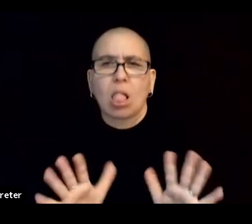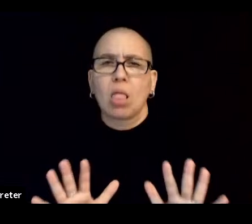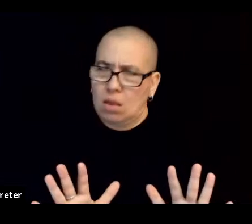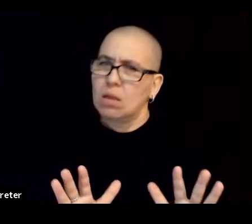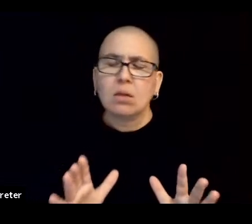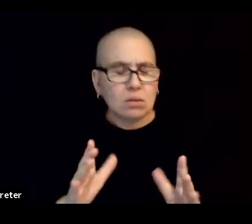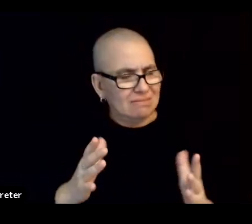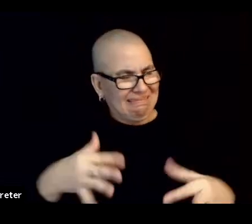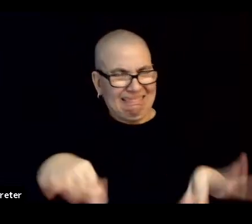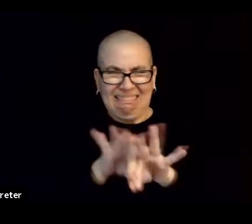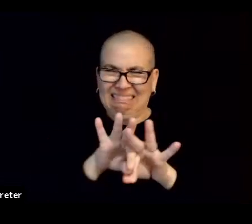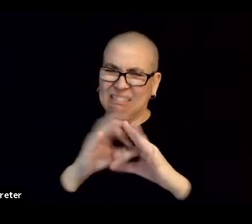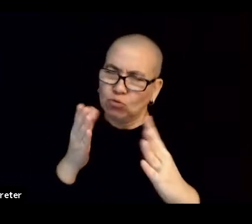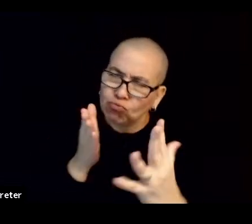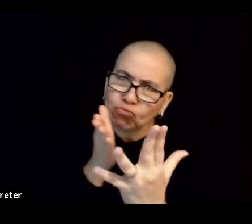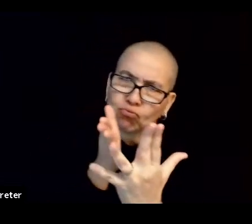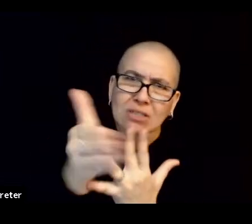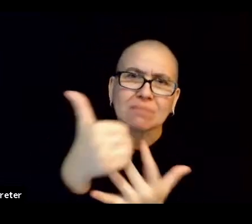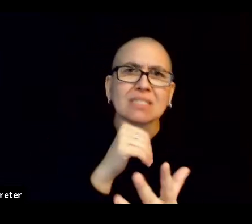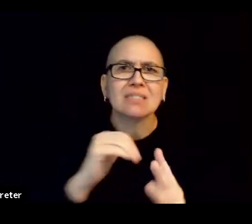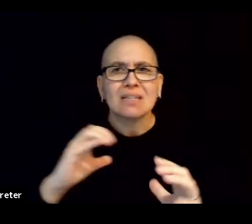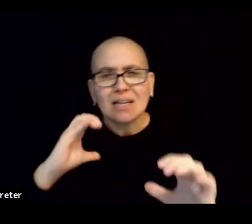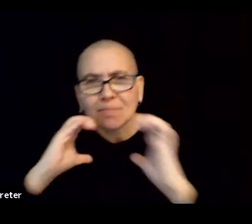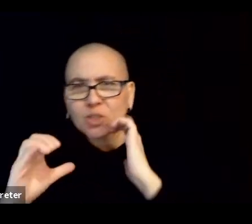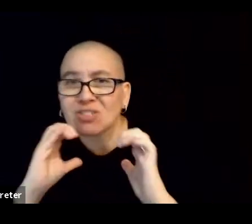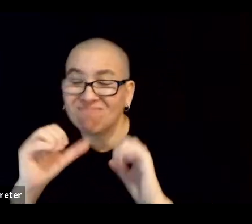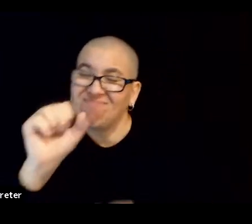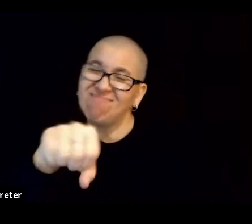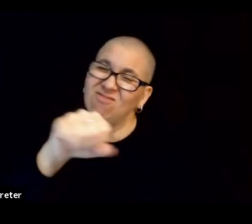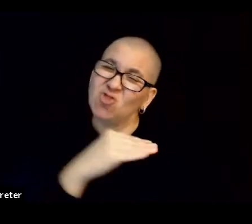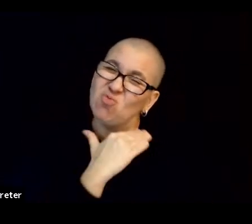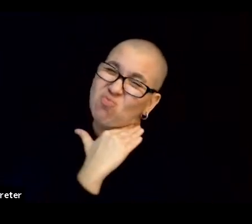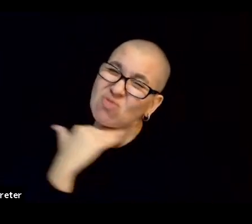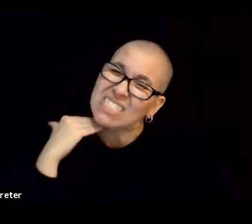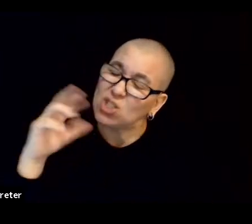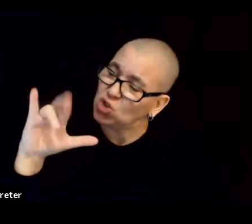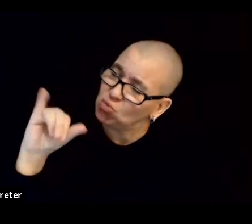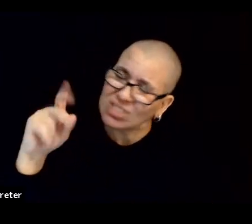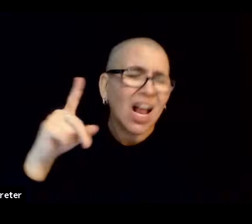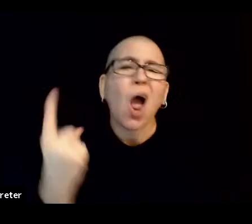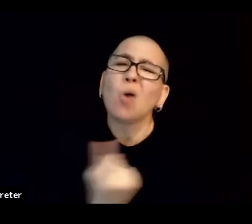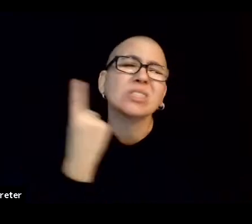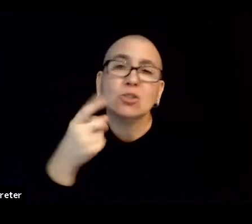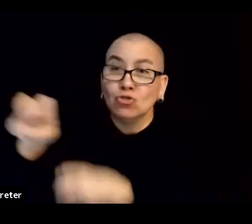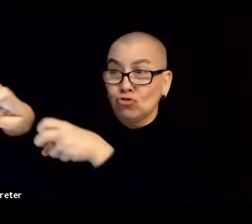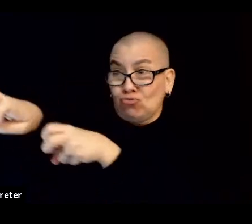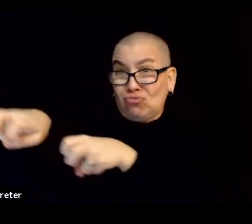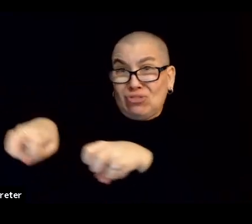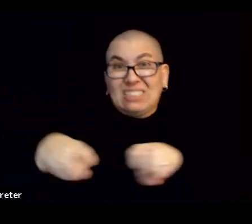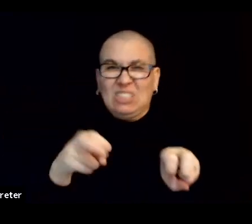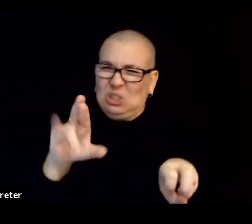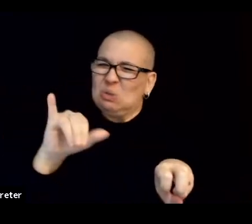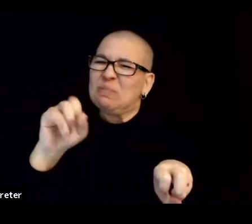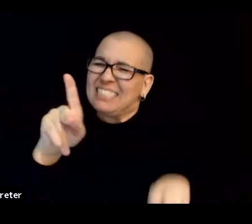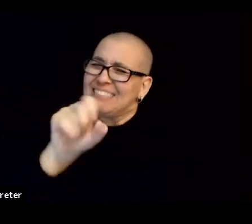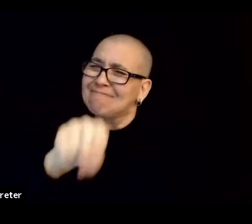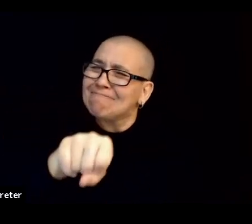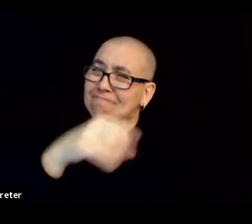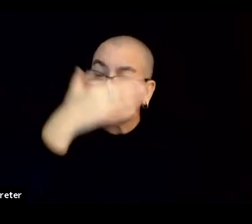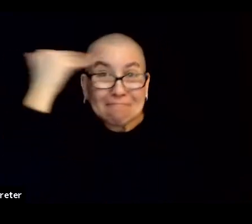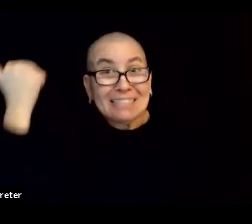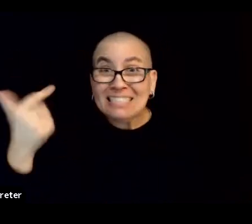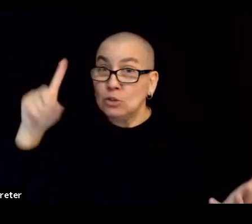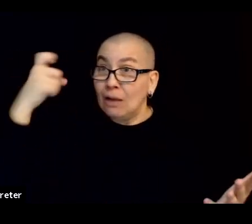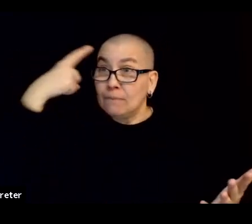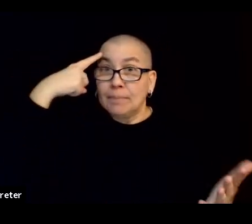dangerous because it leaves us with these very questions. And you've got governors across the country giving this exact same answer. I don't know exactly how much we're going to get